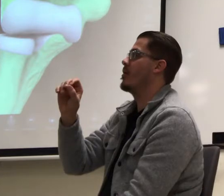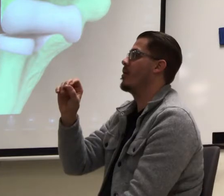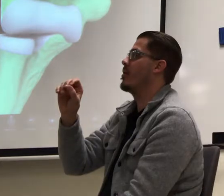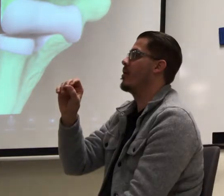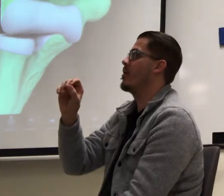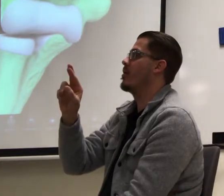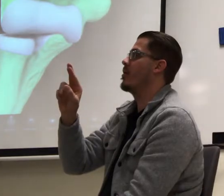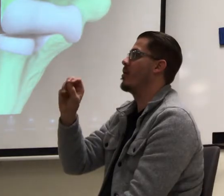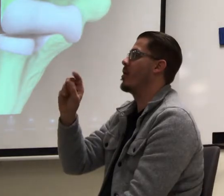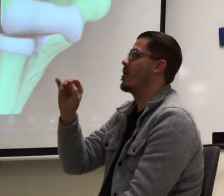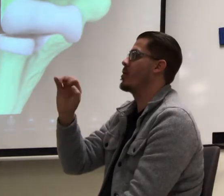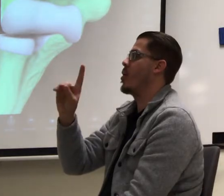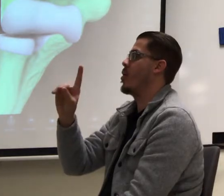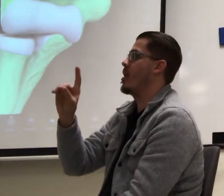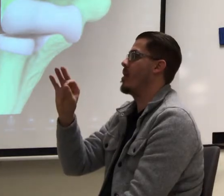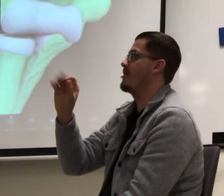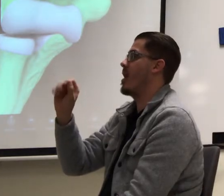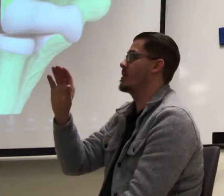olecranon fossa.